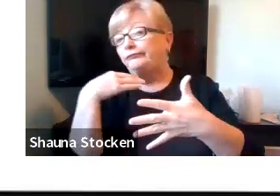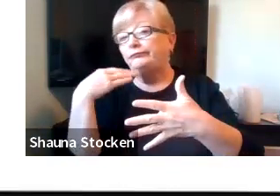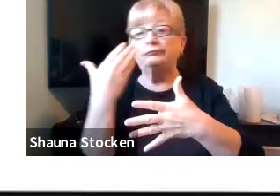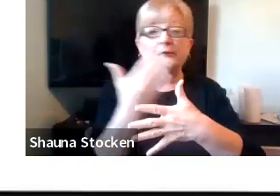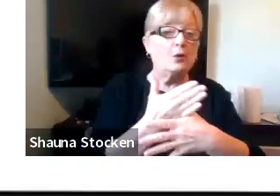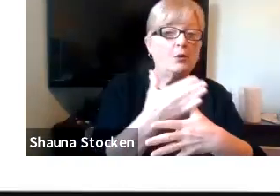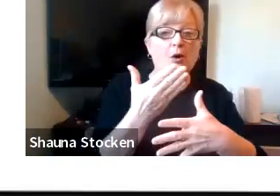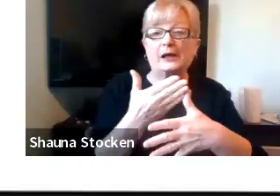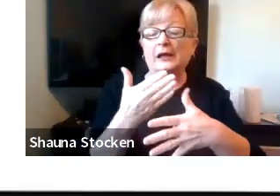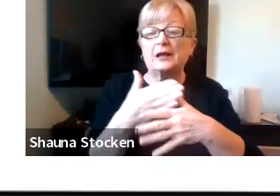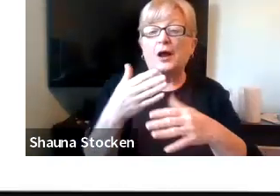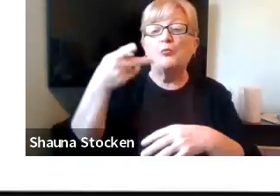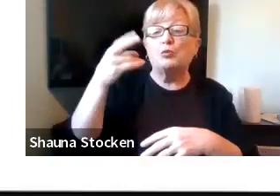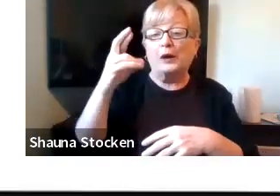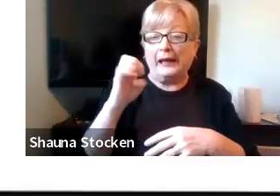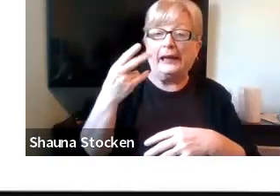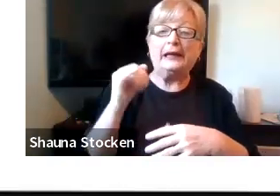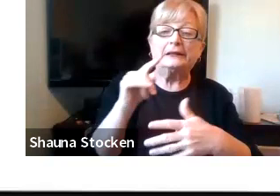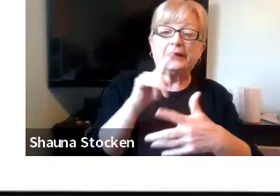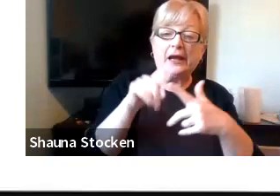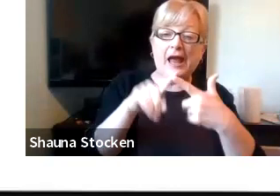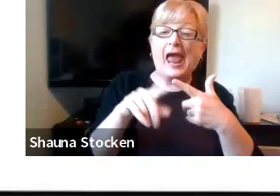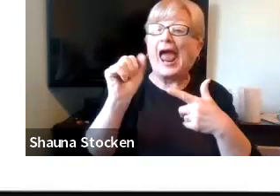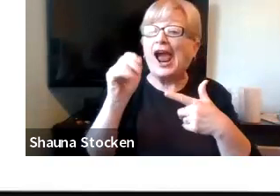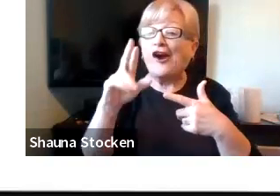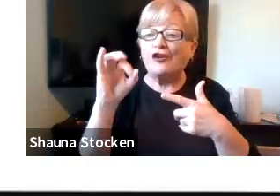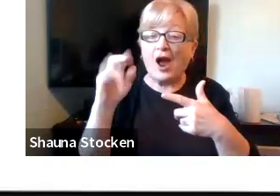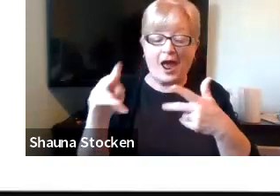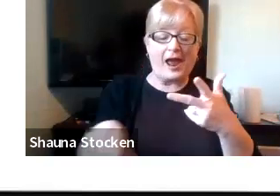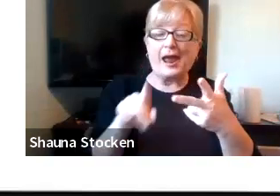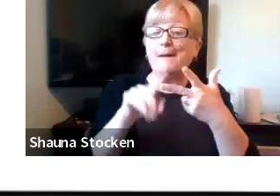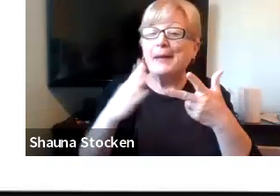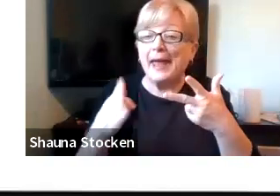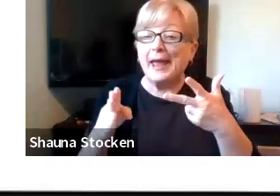one of them is preheat, air fry, bake,